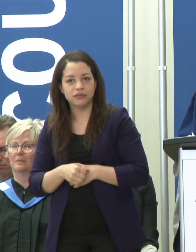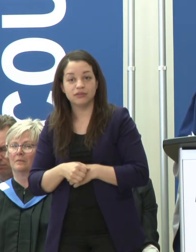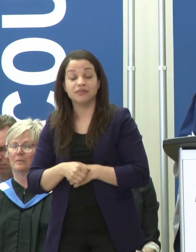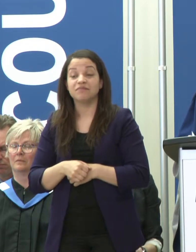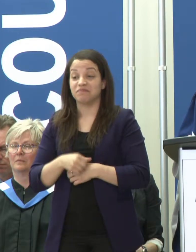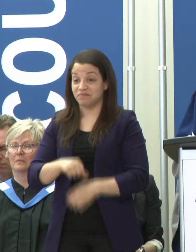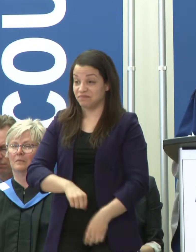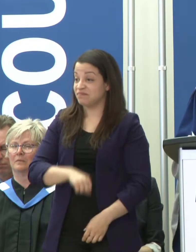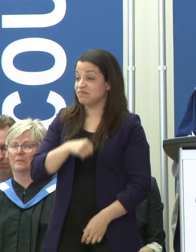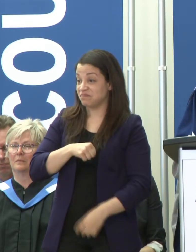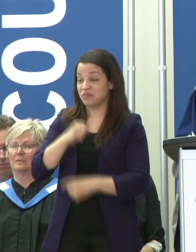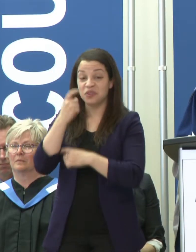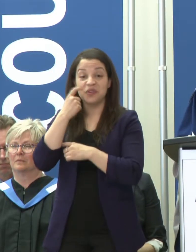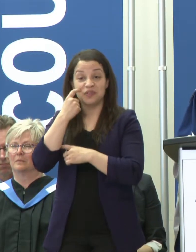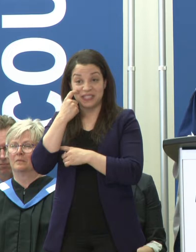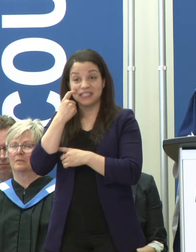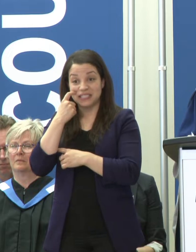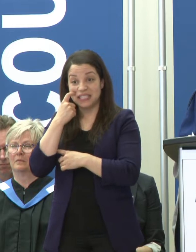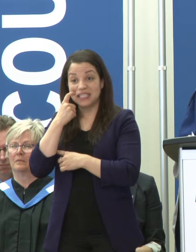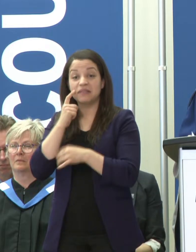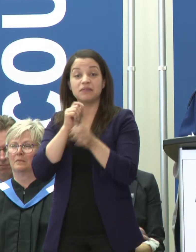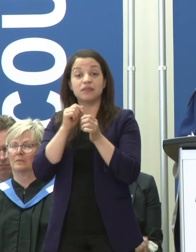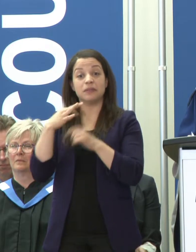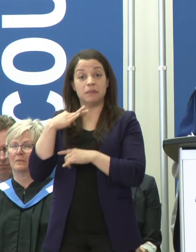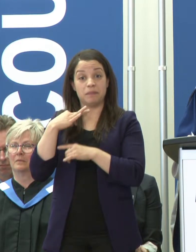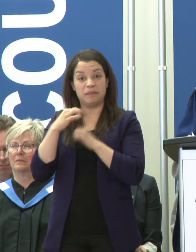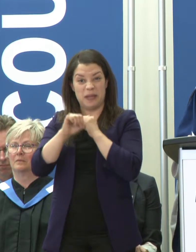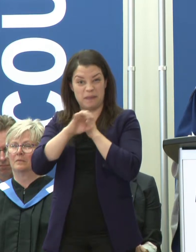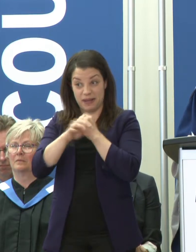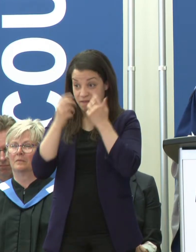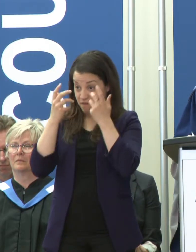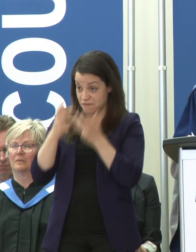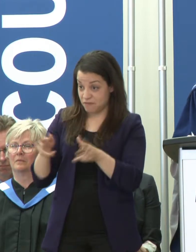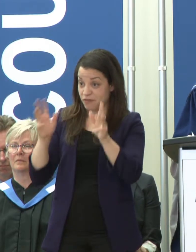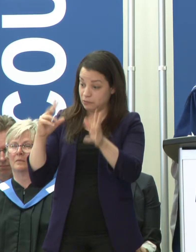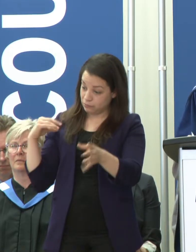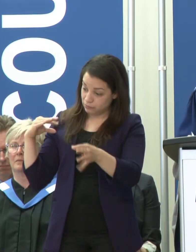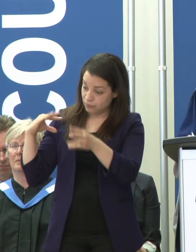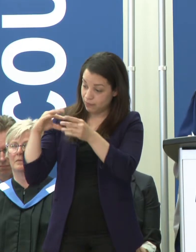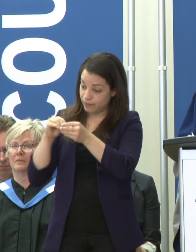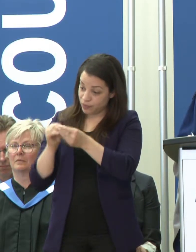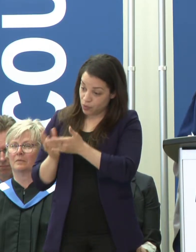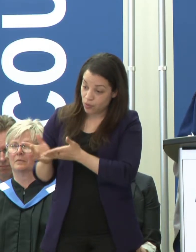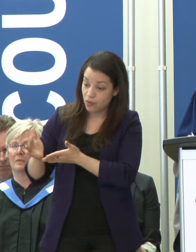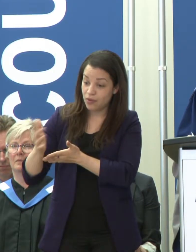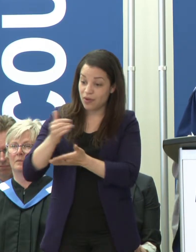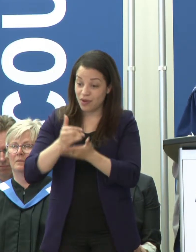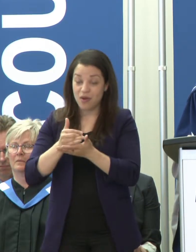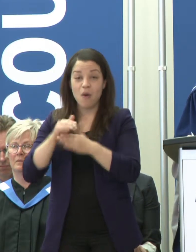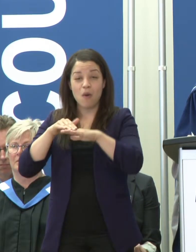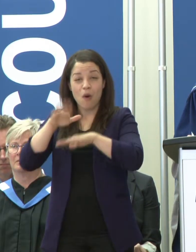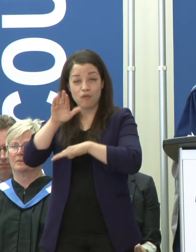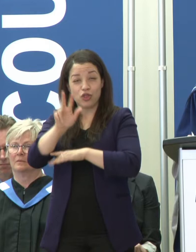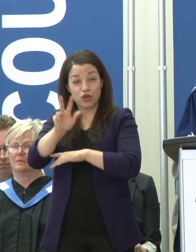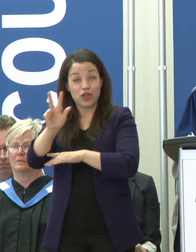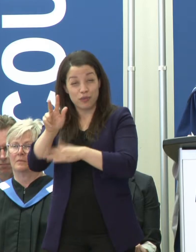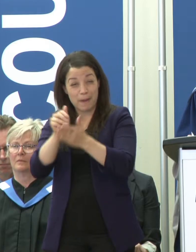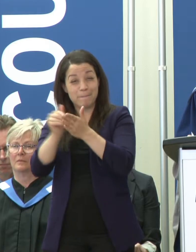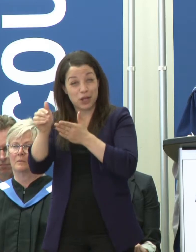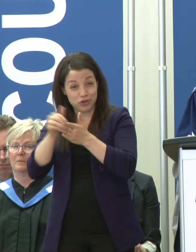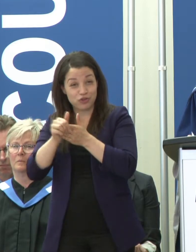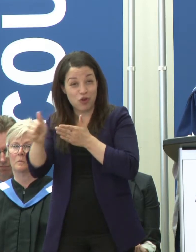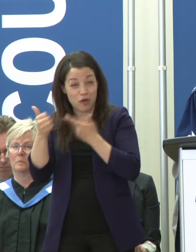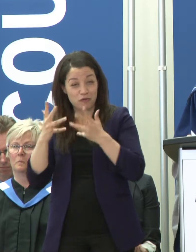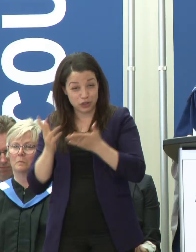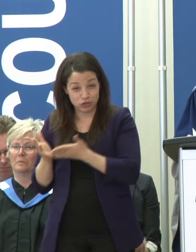recently celebrated the completion of the Make Way campaign, and we raised, in fact, over $33 million to